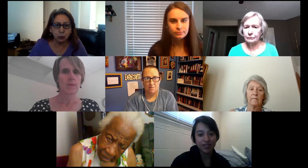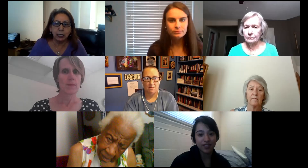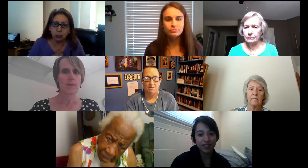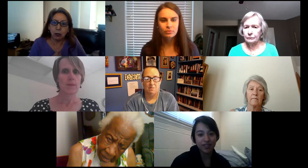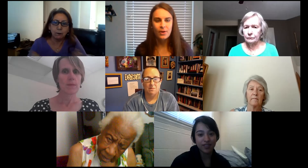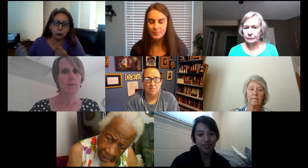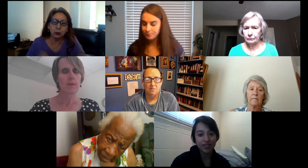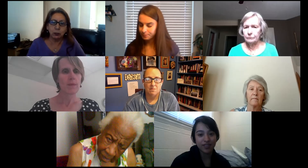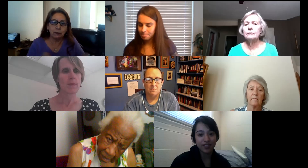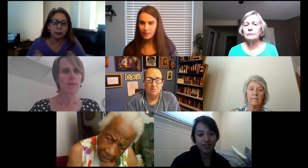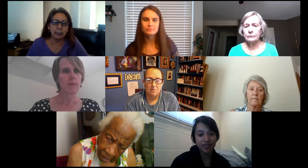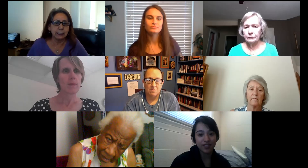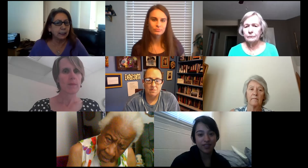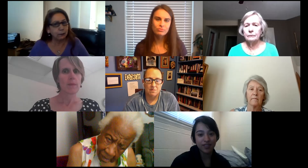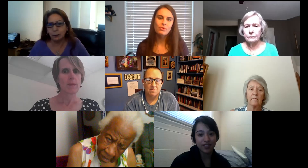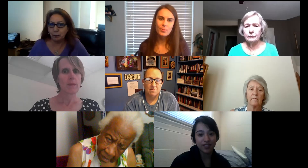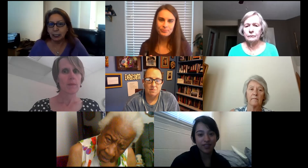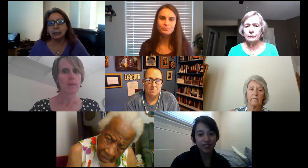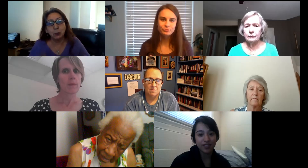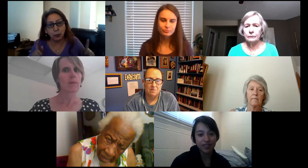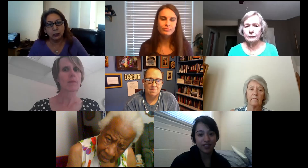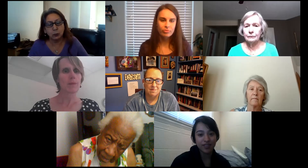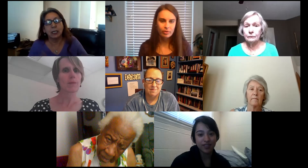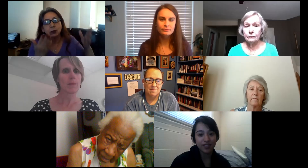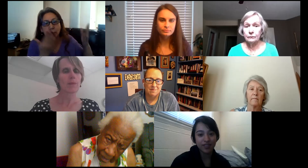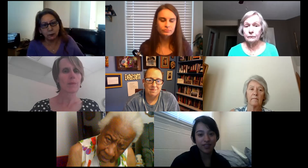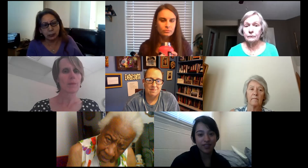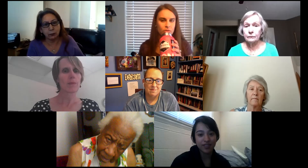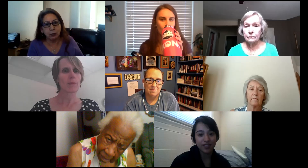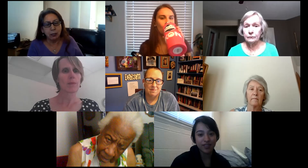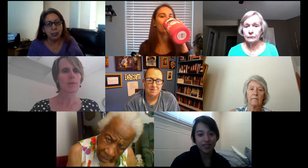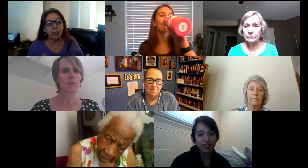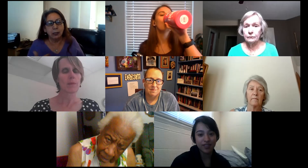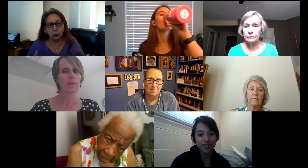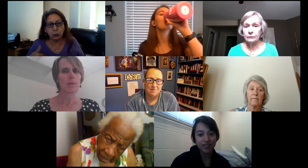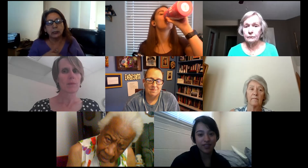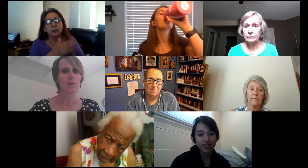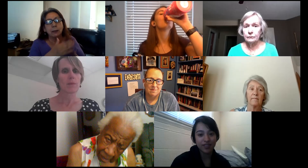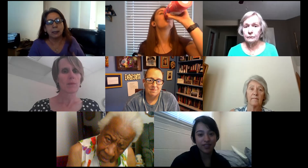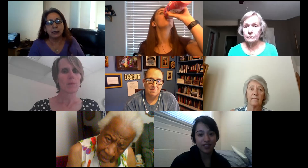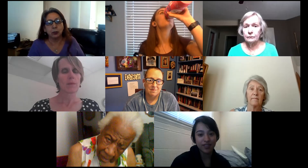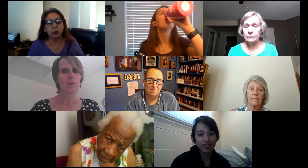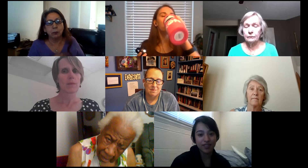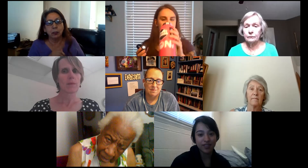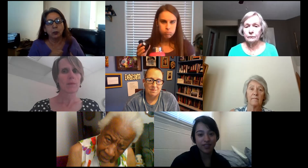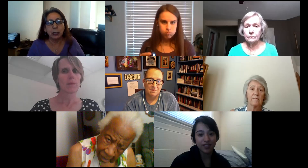I can drive her to school every day. They said, no, it's a boarding school. You have to leave her here. And then we'll send her in a bus to your home on the